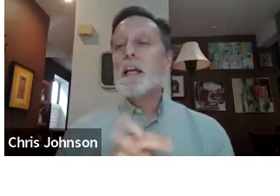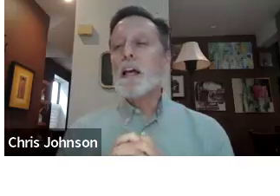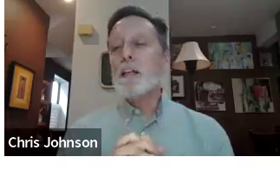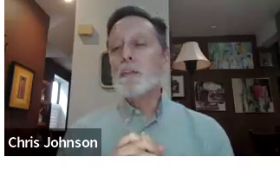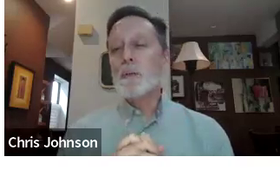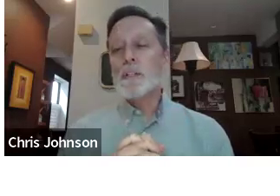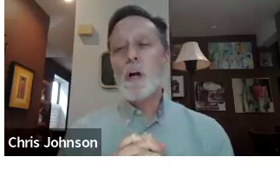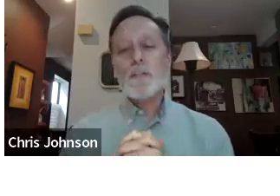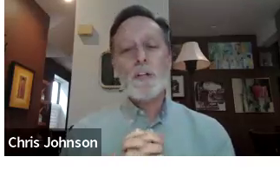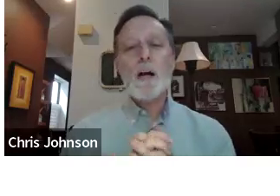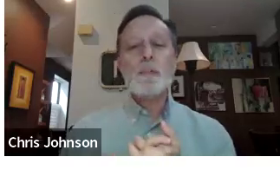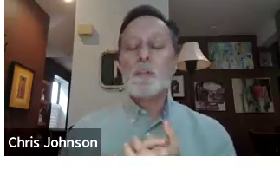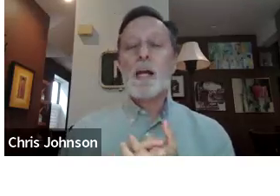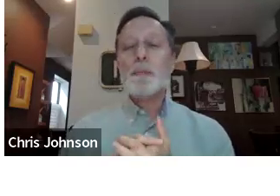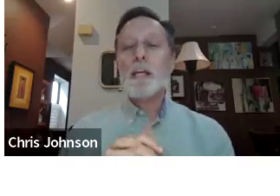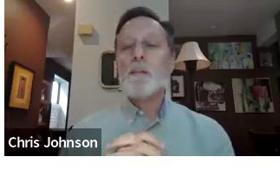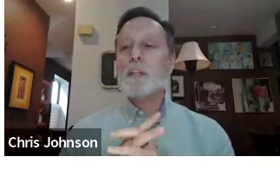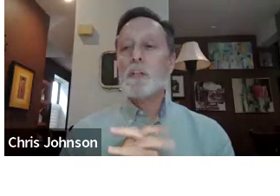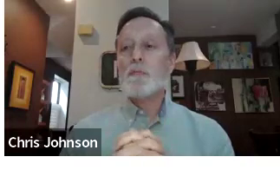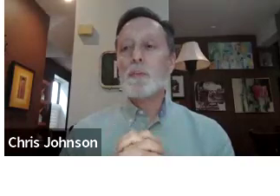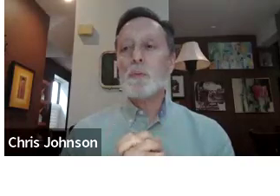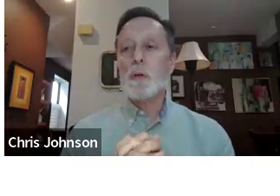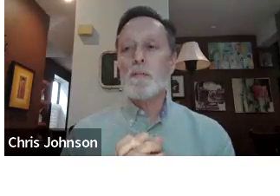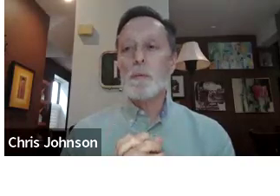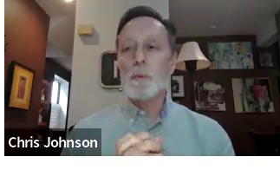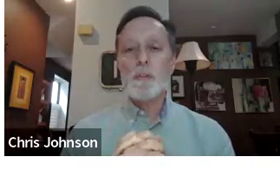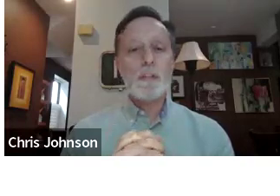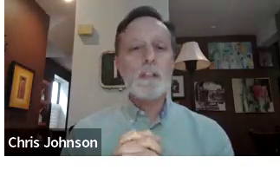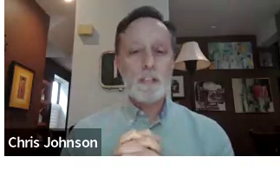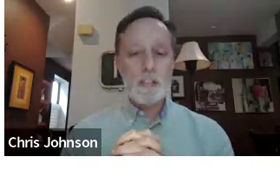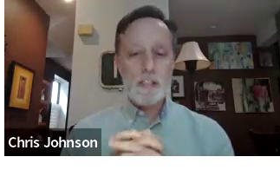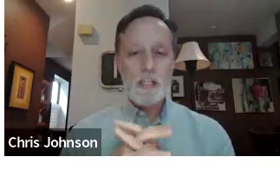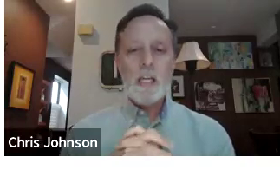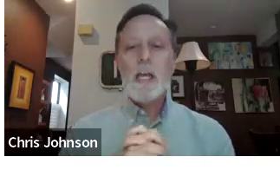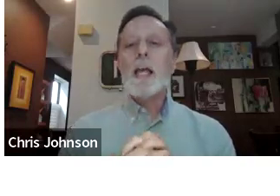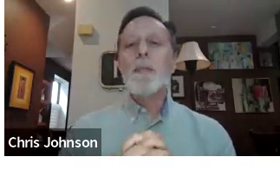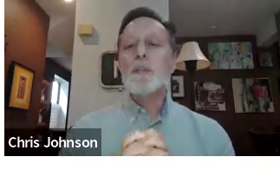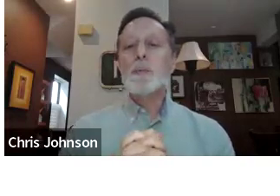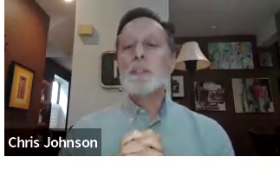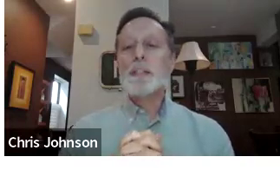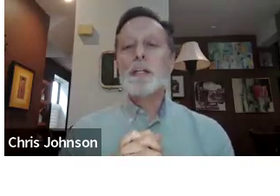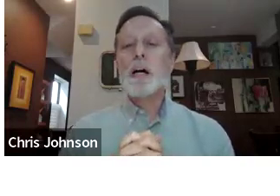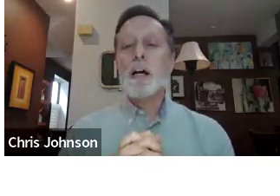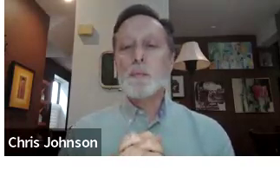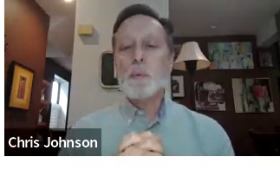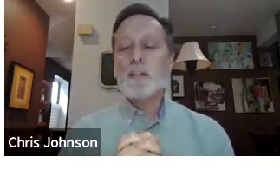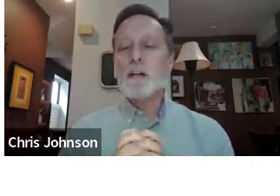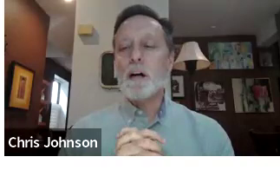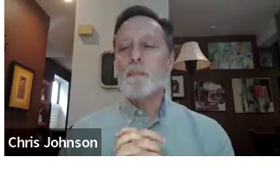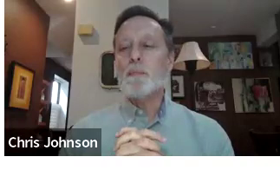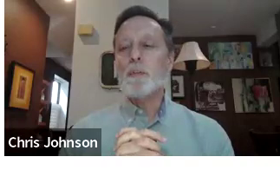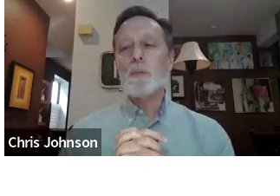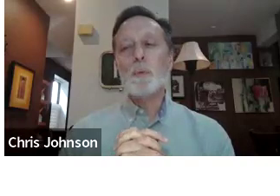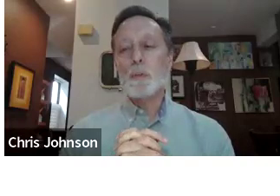1688. And Lloyd's Coffee Shop just happened to have a nice view of the port in London. And this was the time